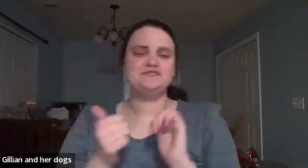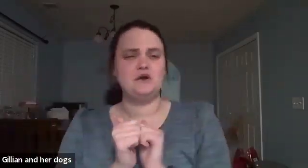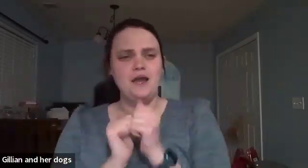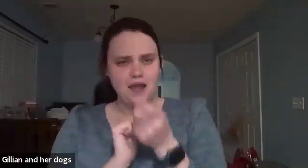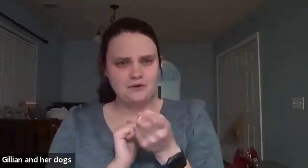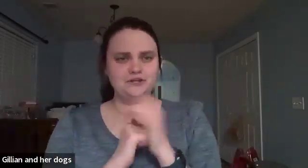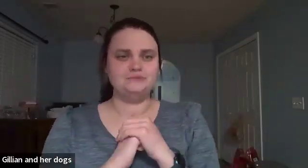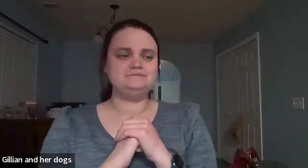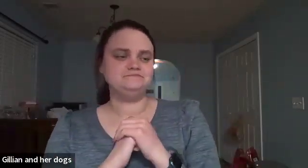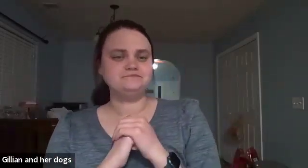So, how are you?